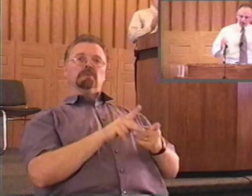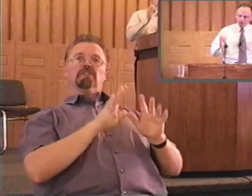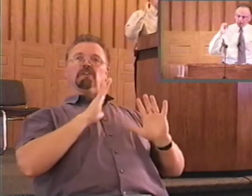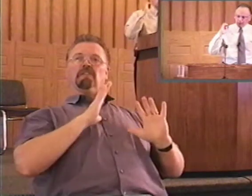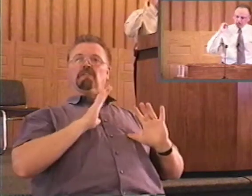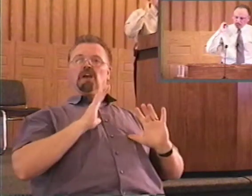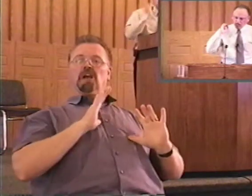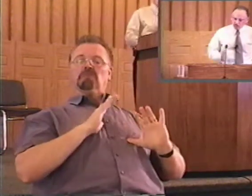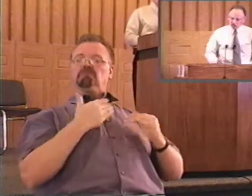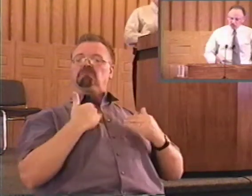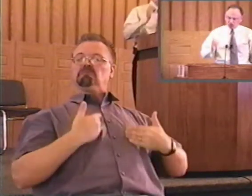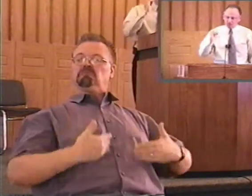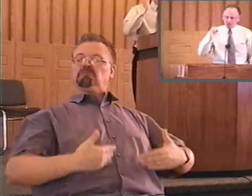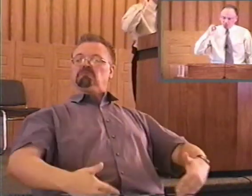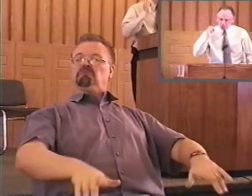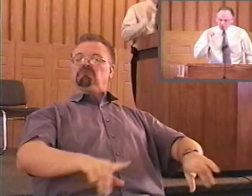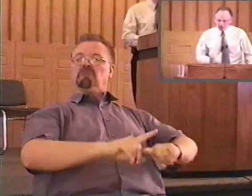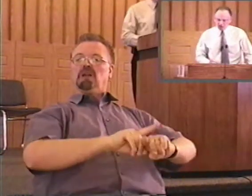we're nothing but